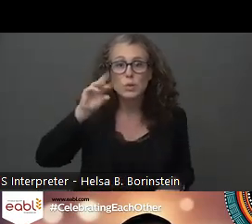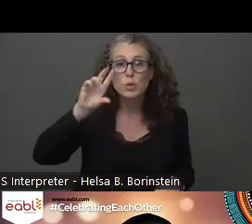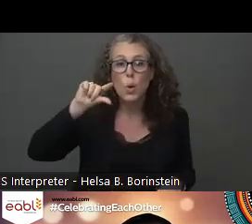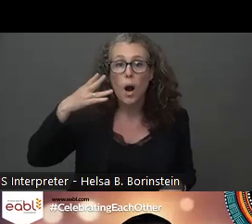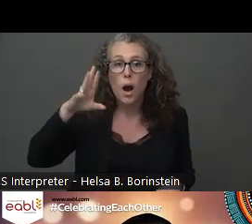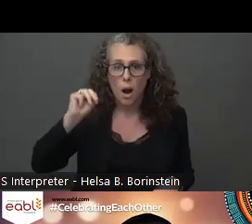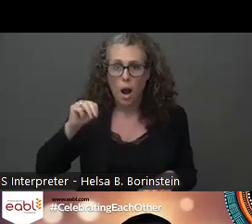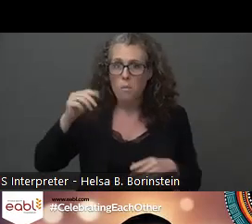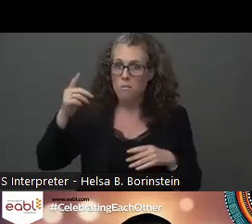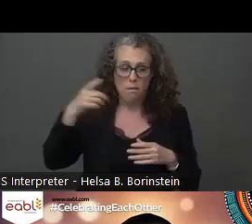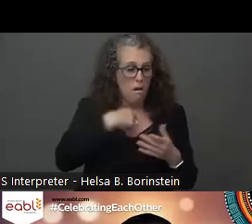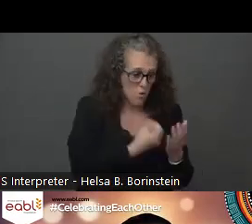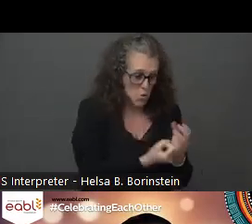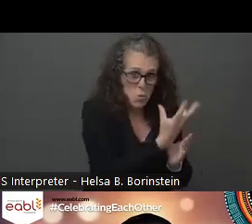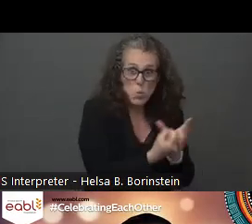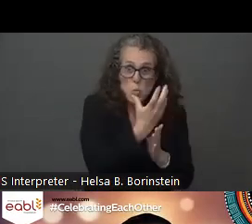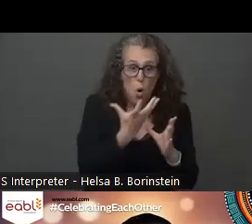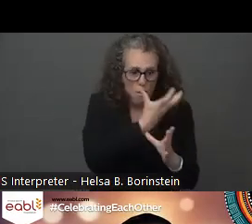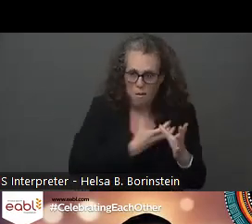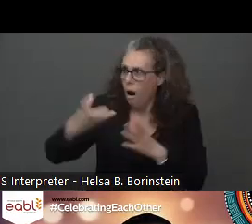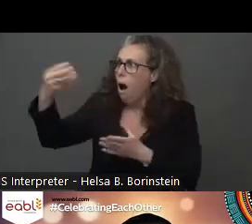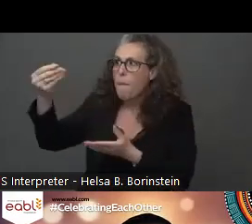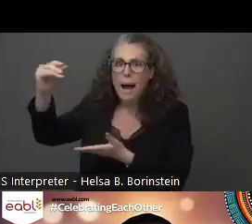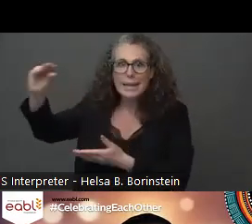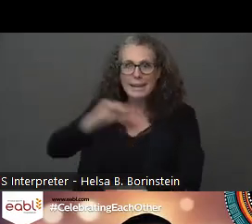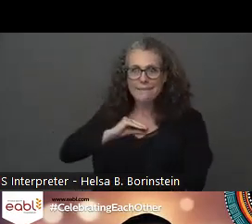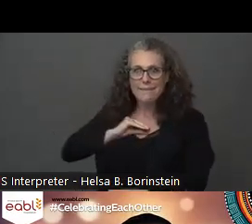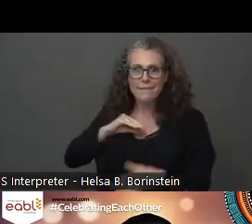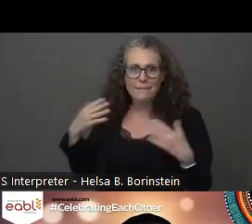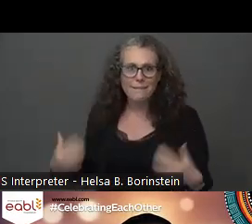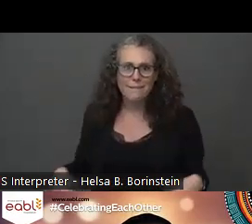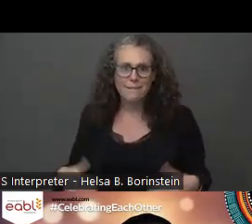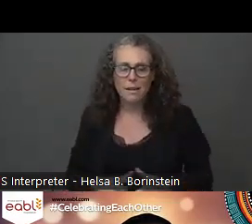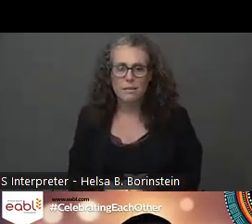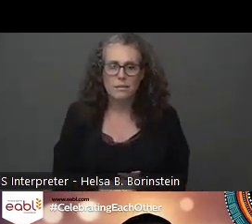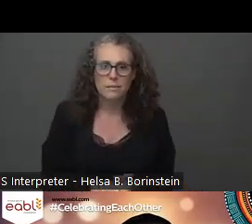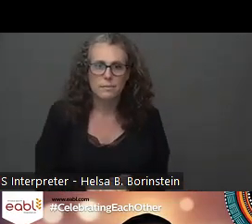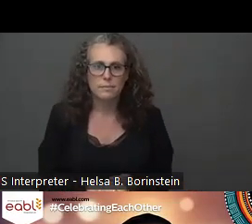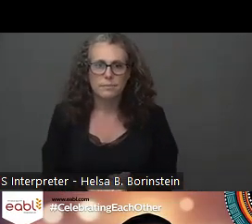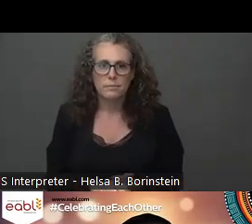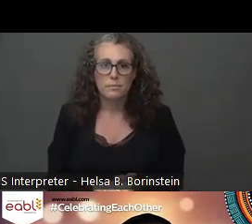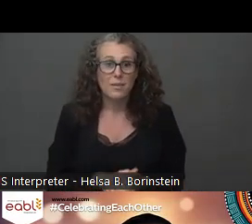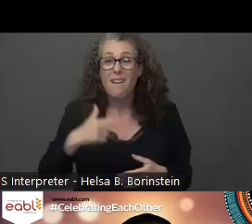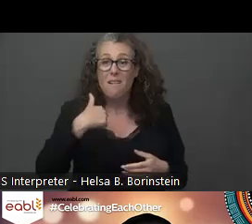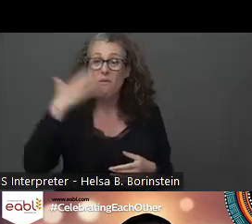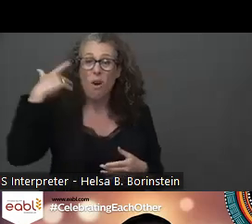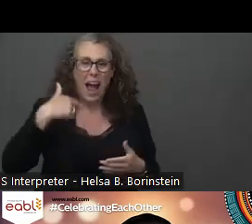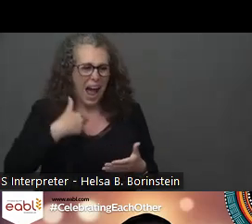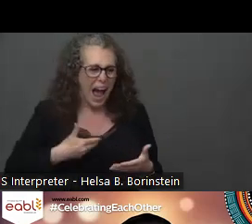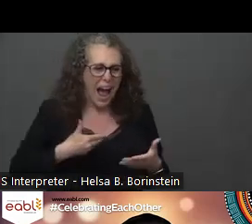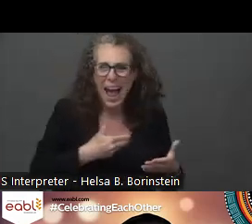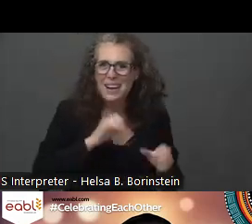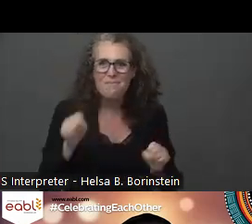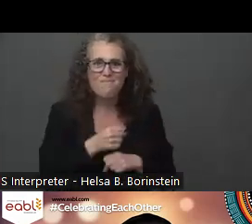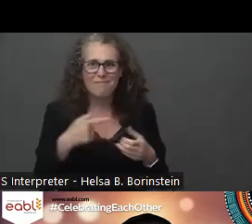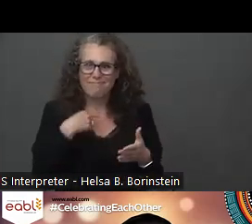us. Like now I'm having 5 sacks. If I can't take them to the aggregator, now I'll call Julius